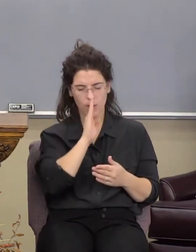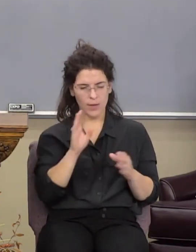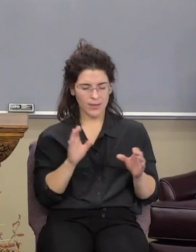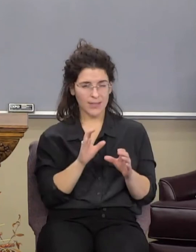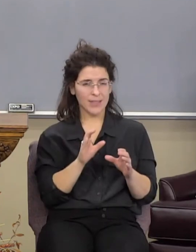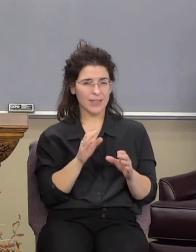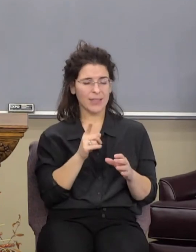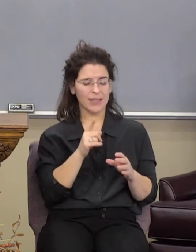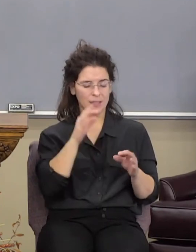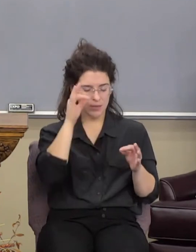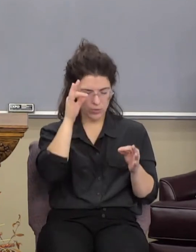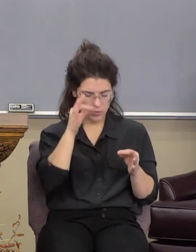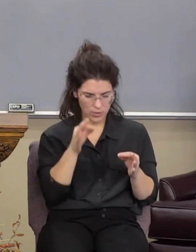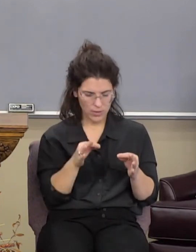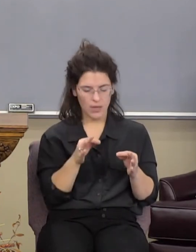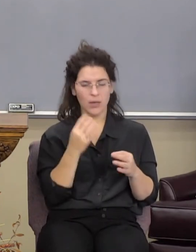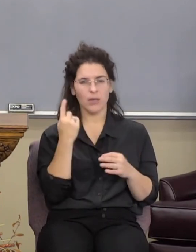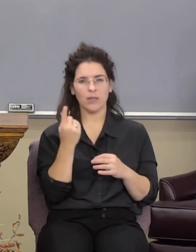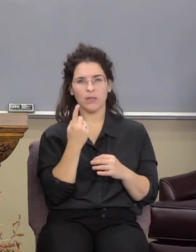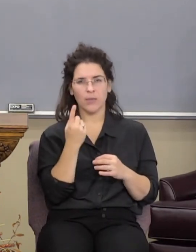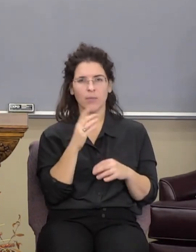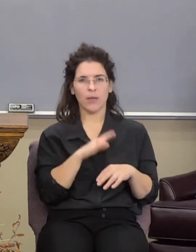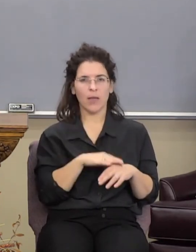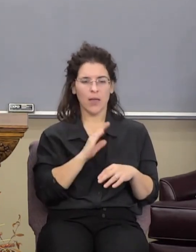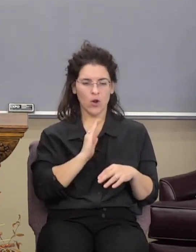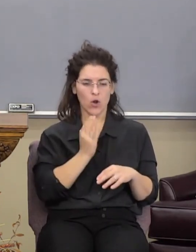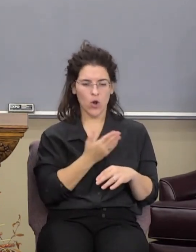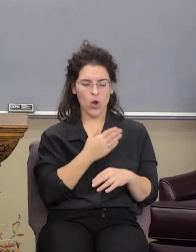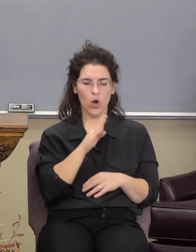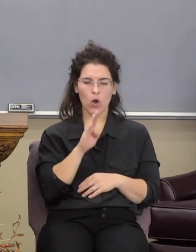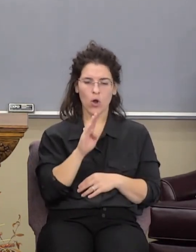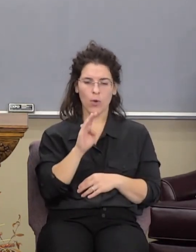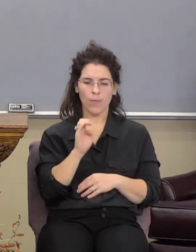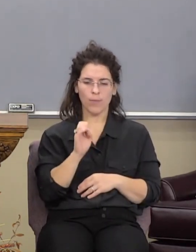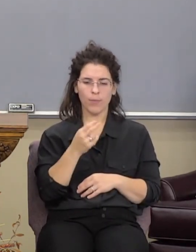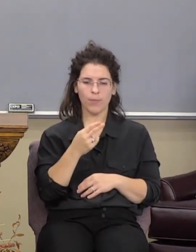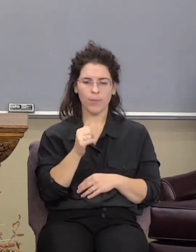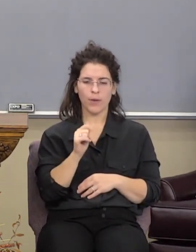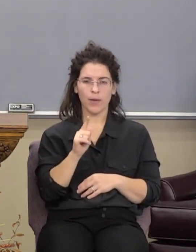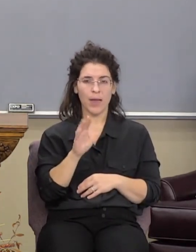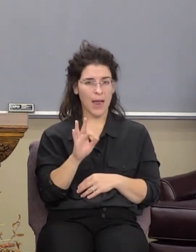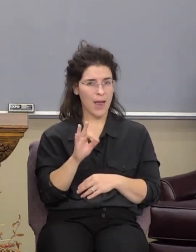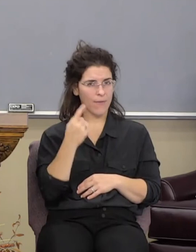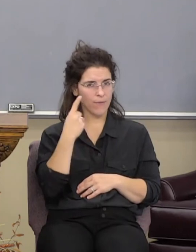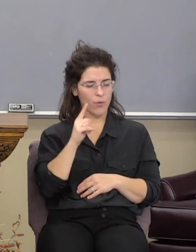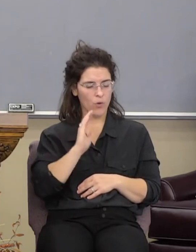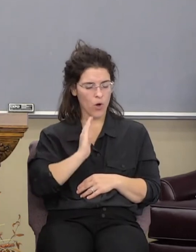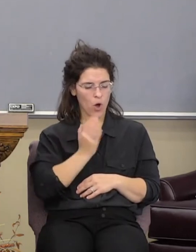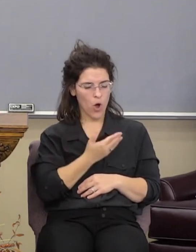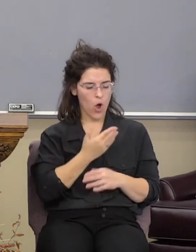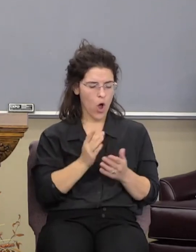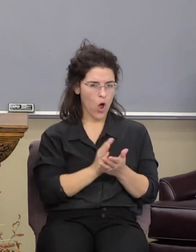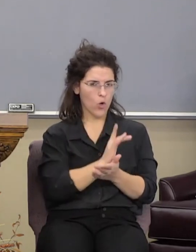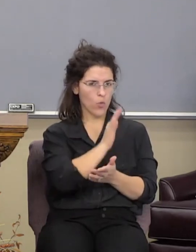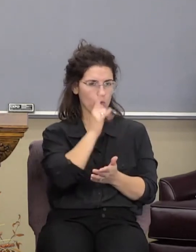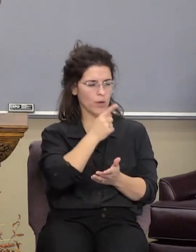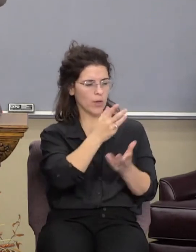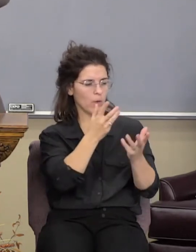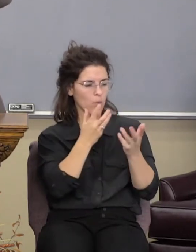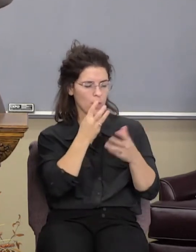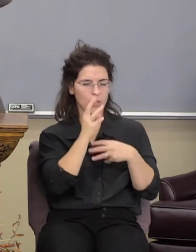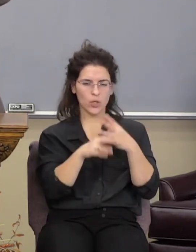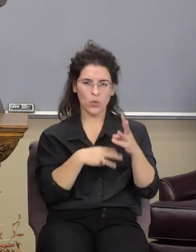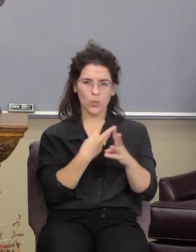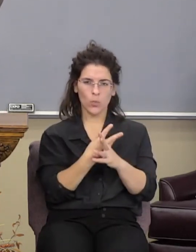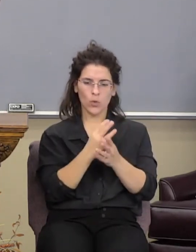He ordained something on our behalf for our glory. That is, He wants the world to